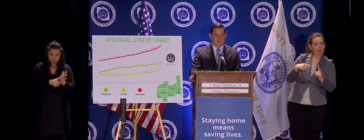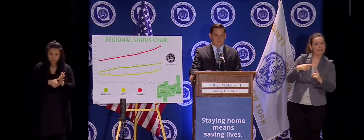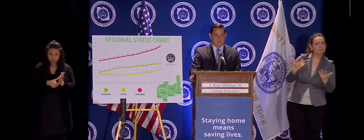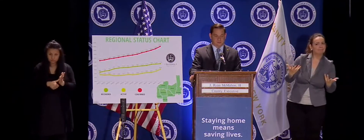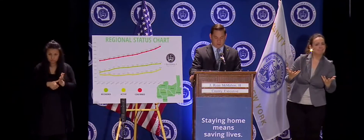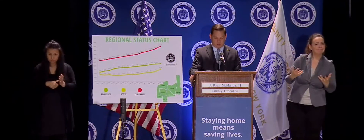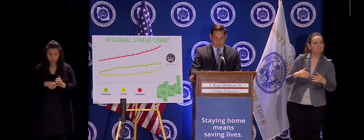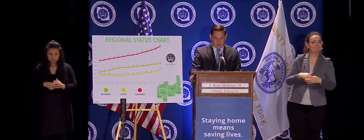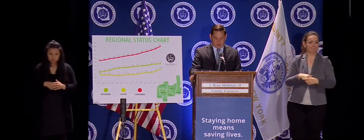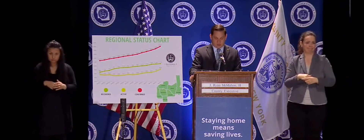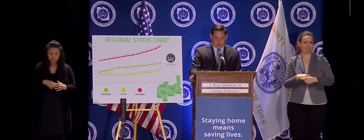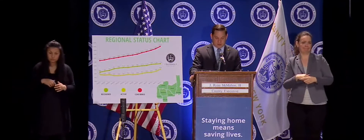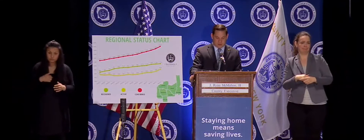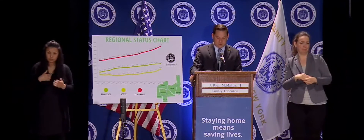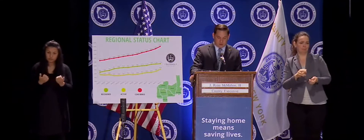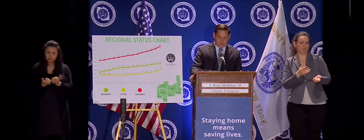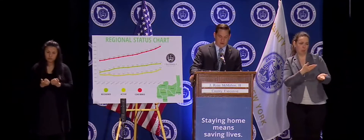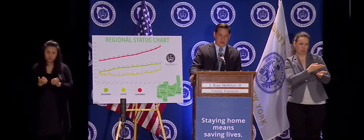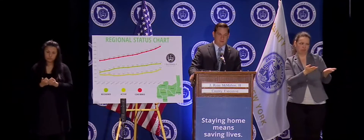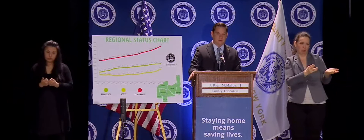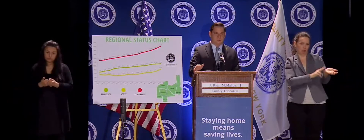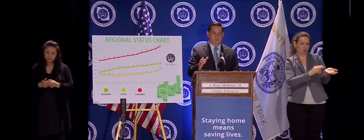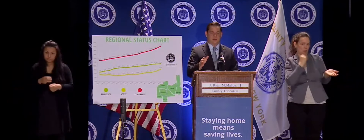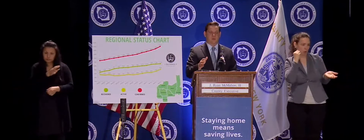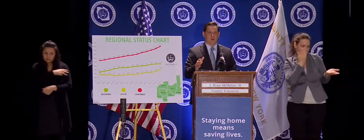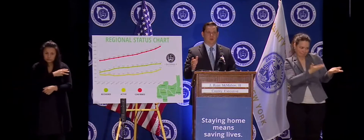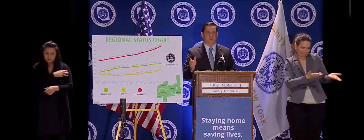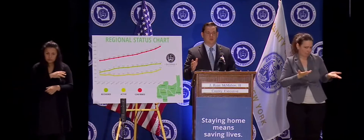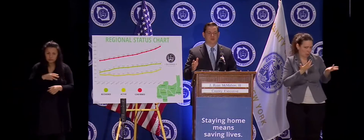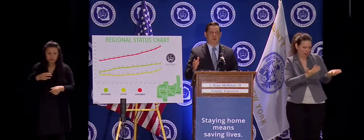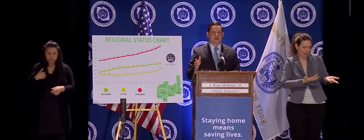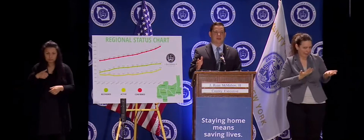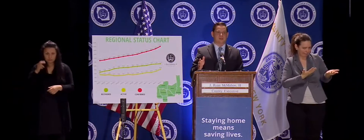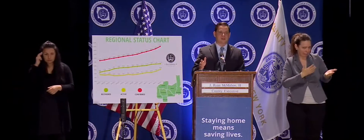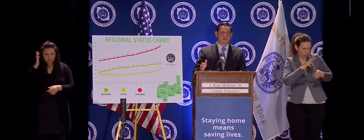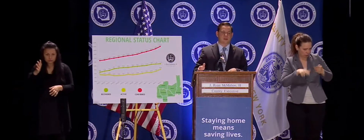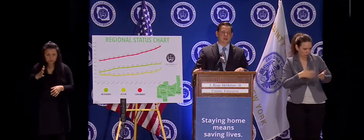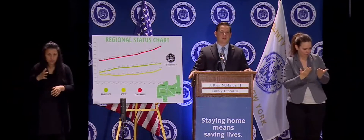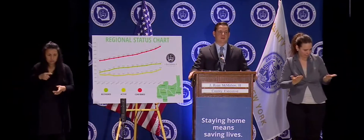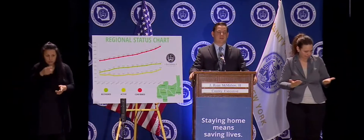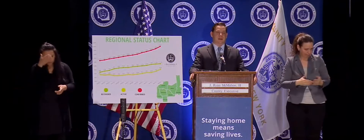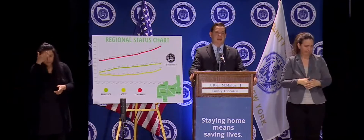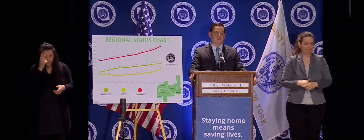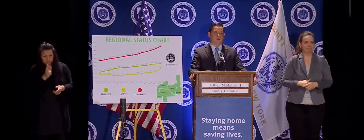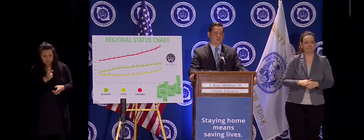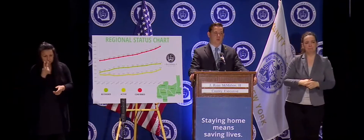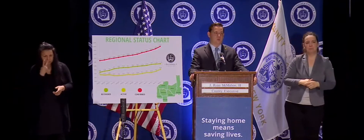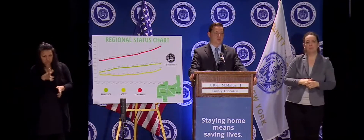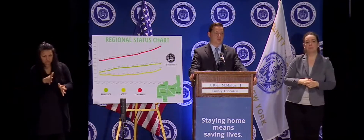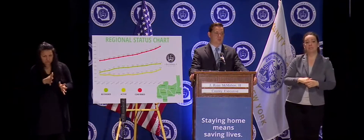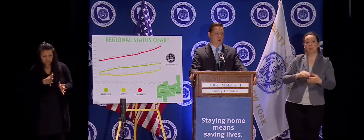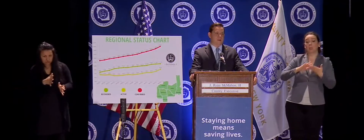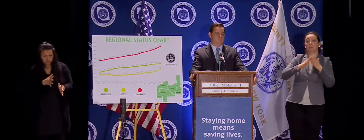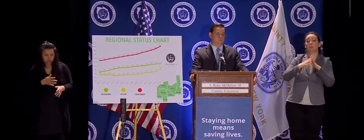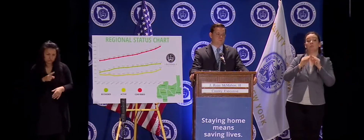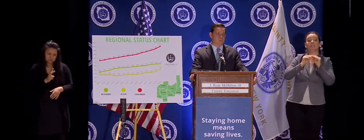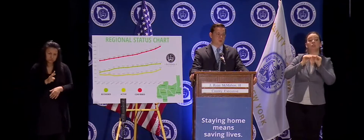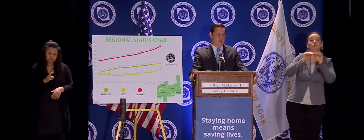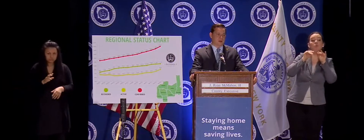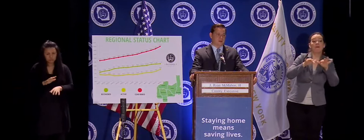proactive. So even though we've had slightly more community spread cases, the demand for community